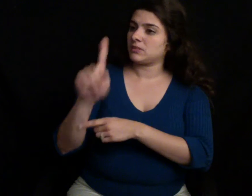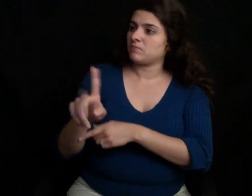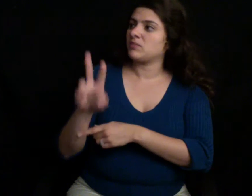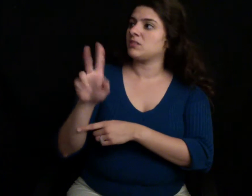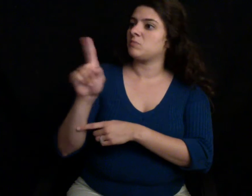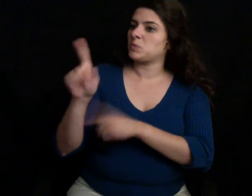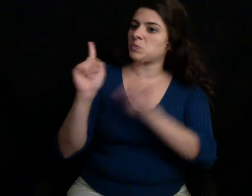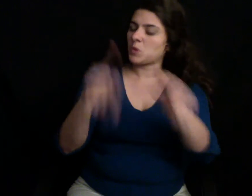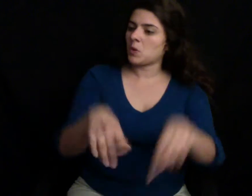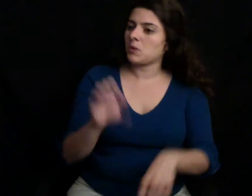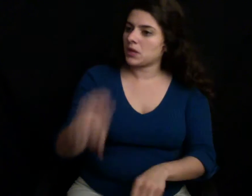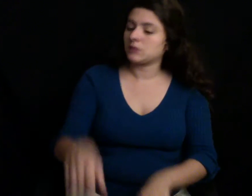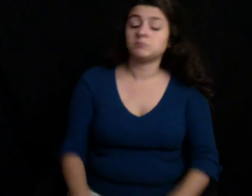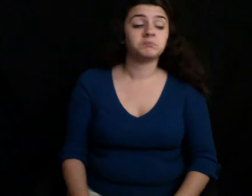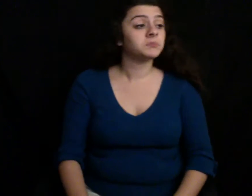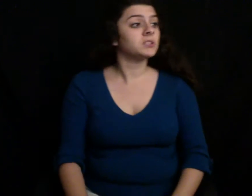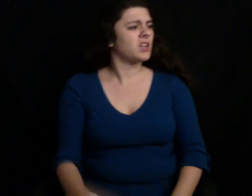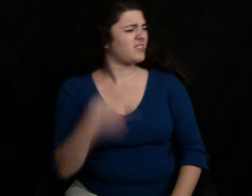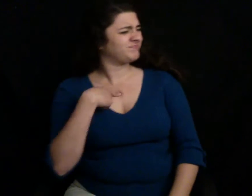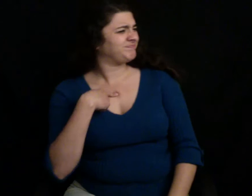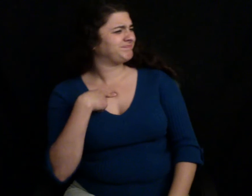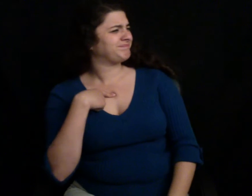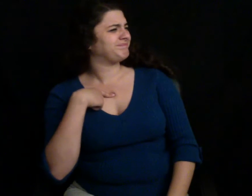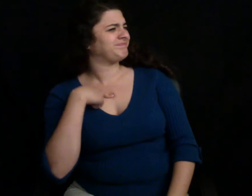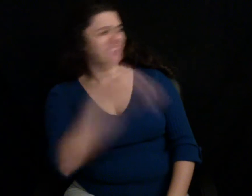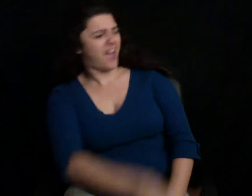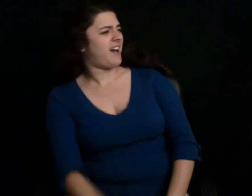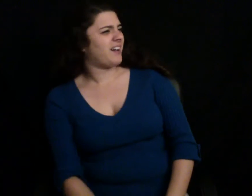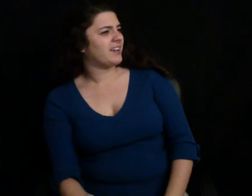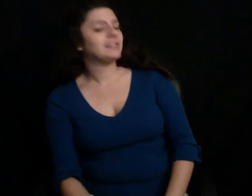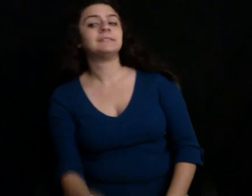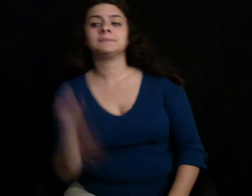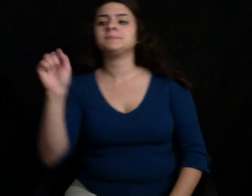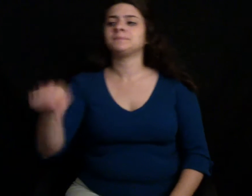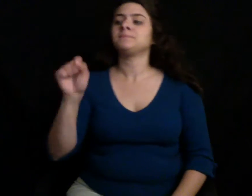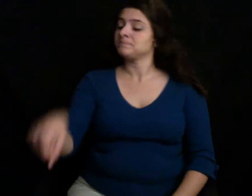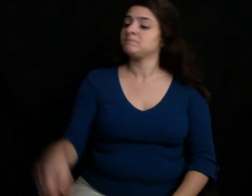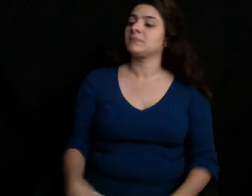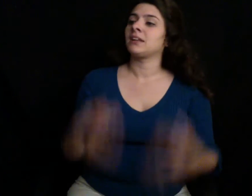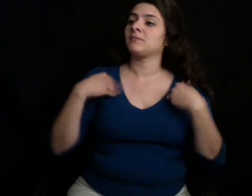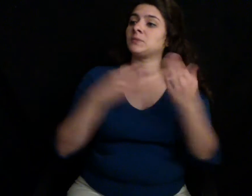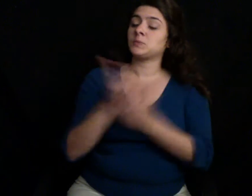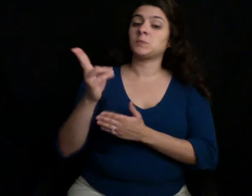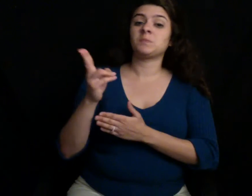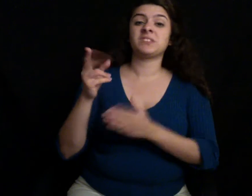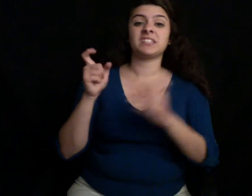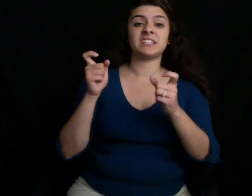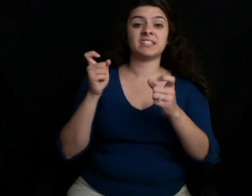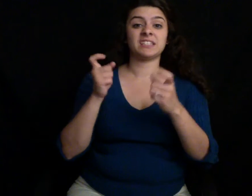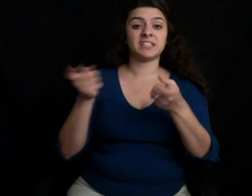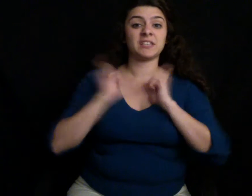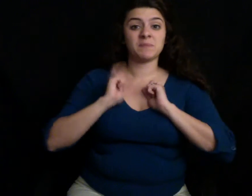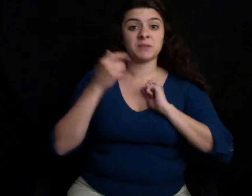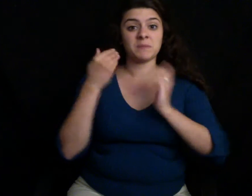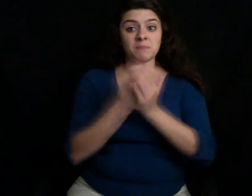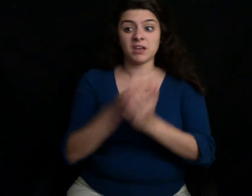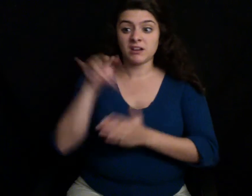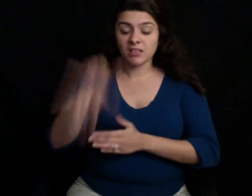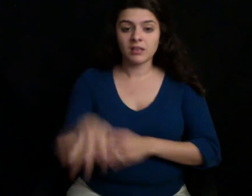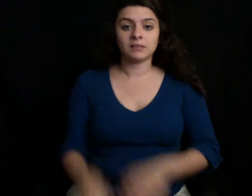was telling the truth. So I told him my story, and he cut me a check right on the spot. Quickly after that fateful call, Daystorm began to make a living